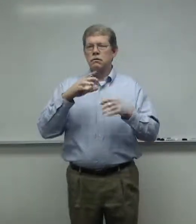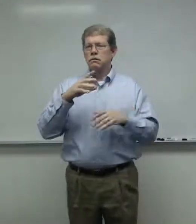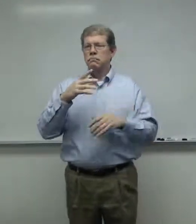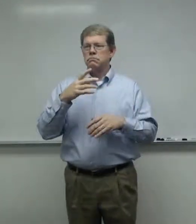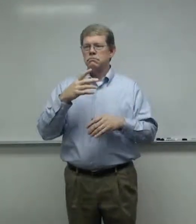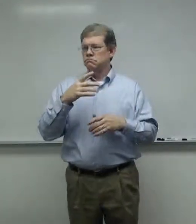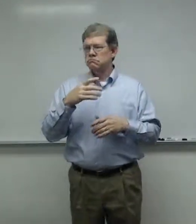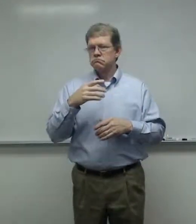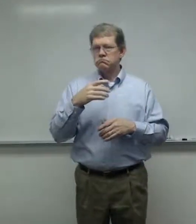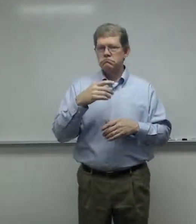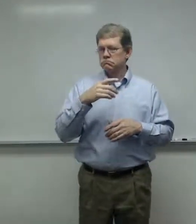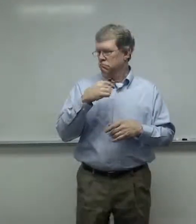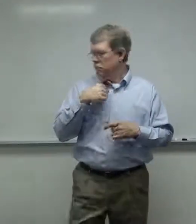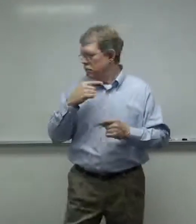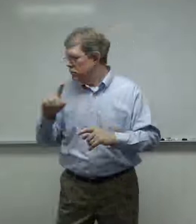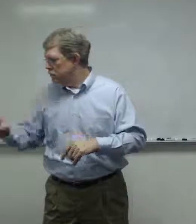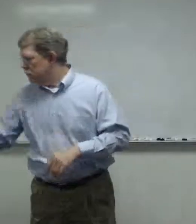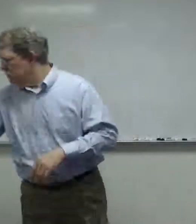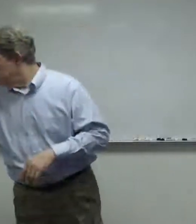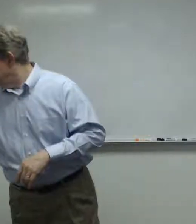important for language?